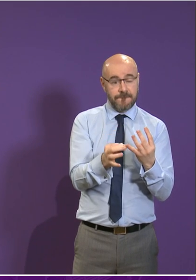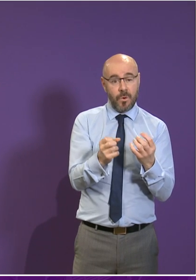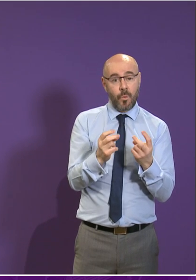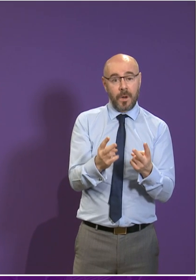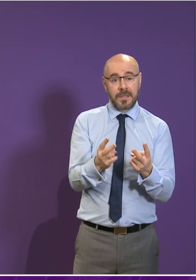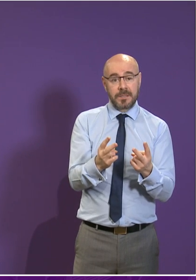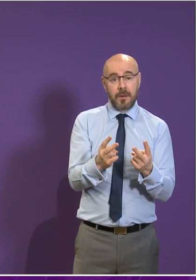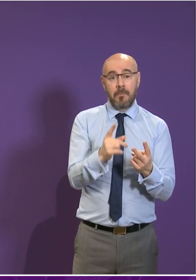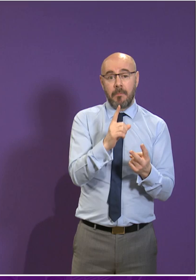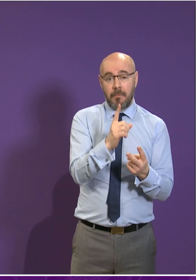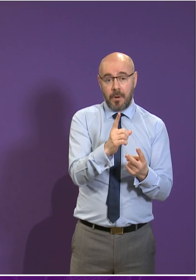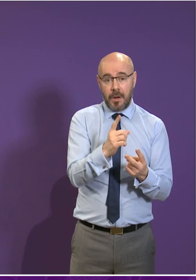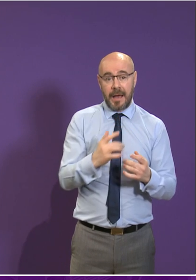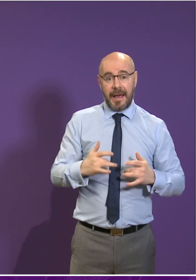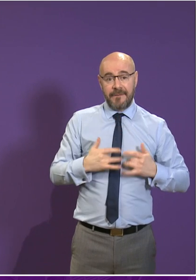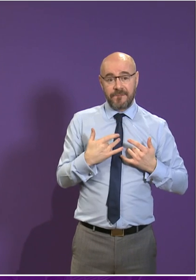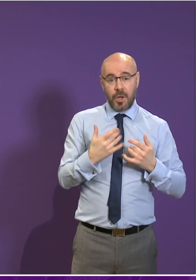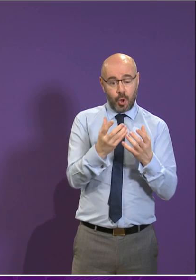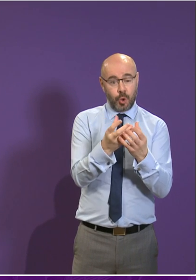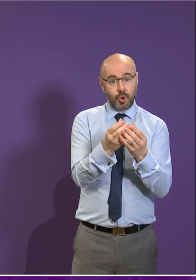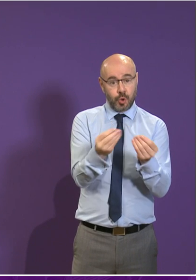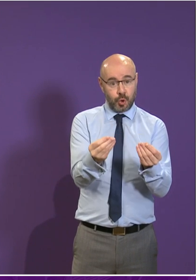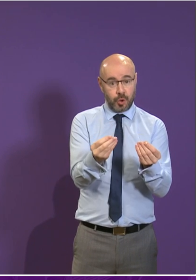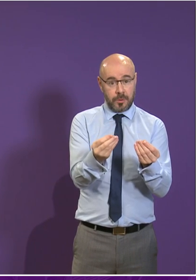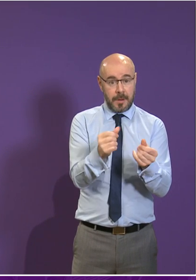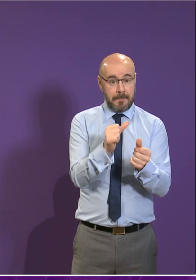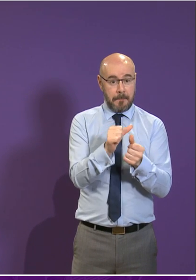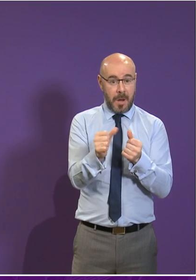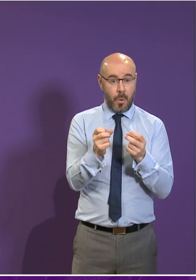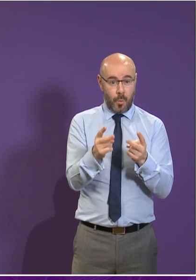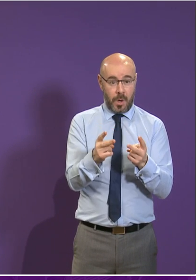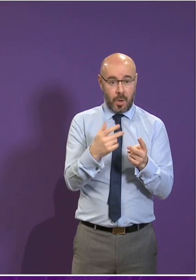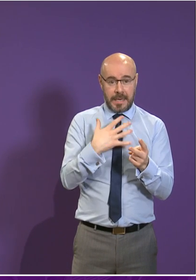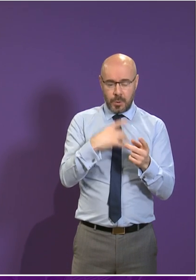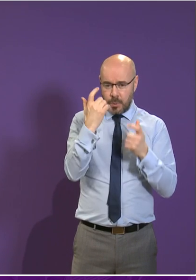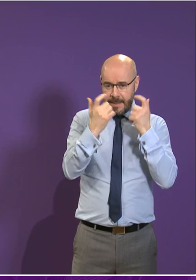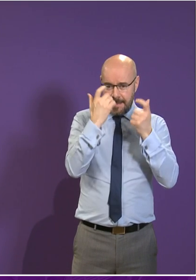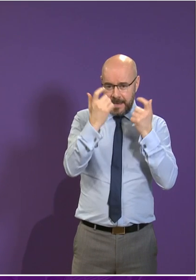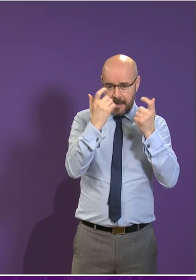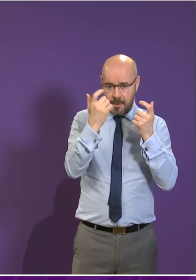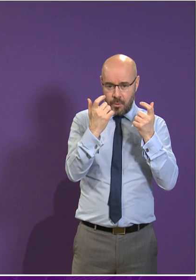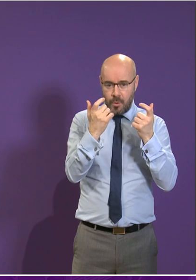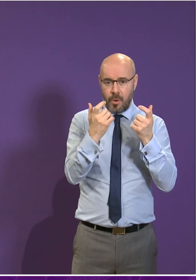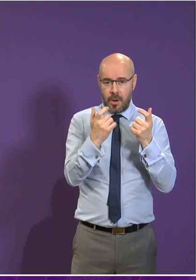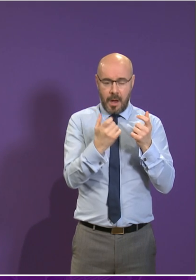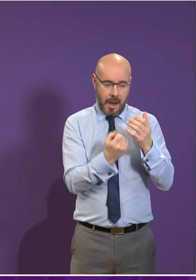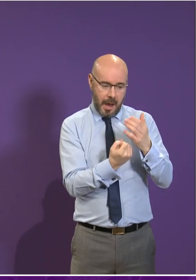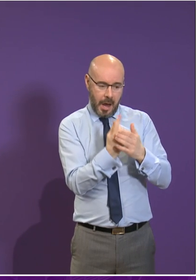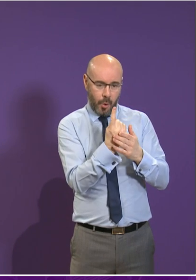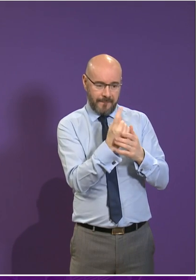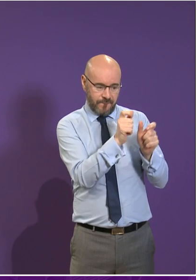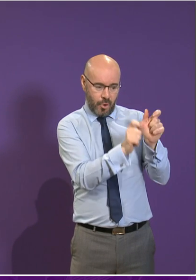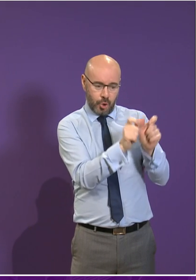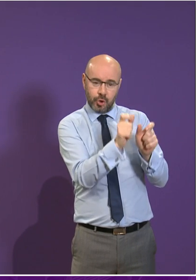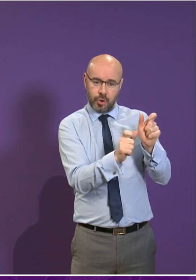the solution that we should be exploring most closely, and I think is a solution that gives you a better outcome for most students, is looking